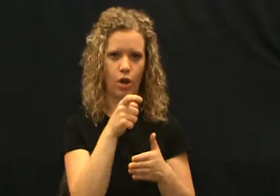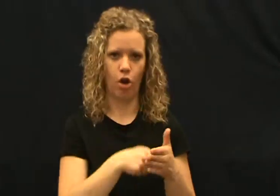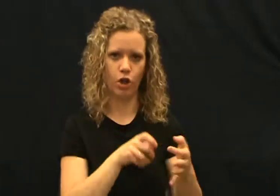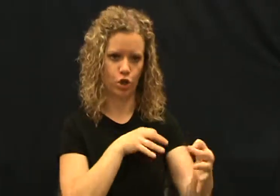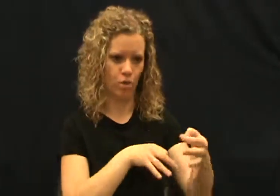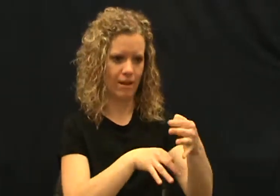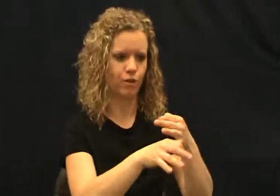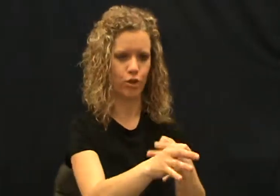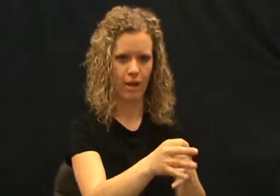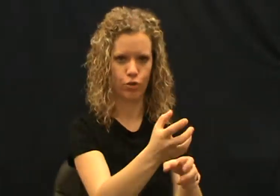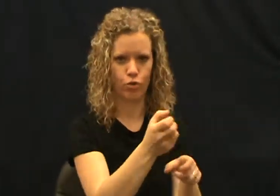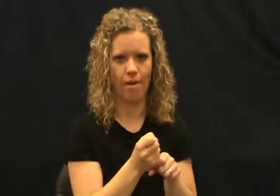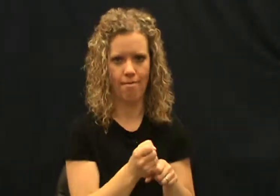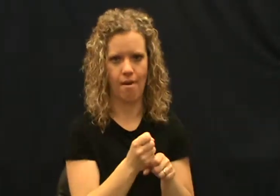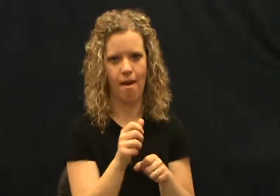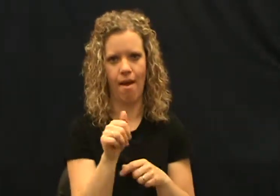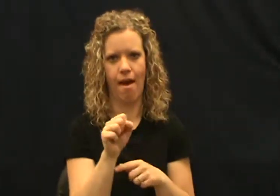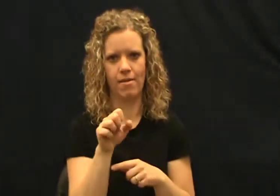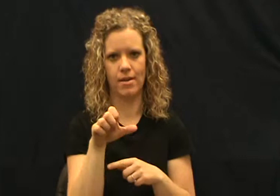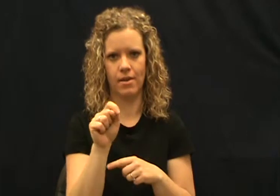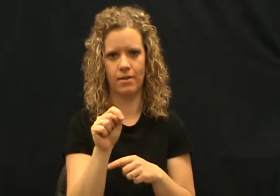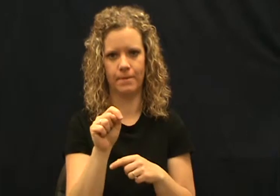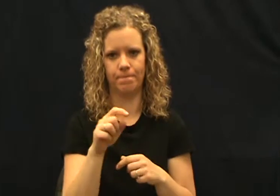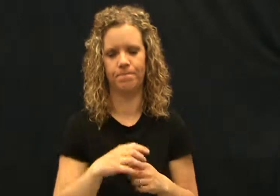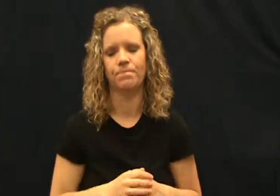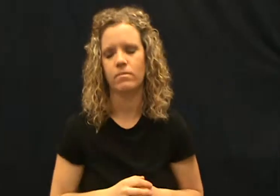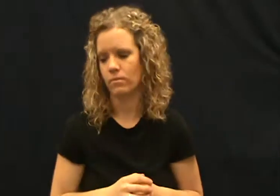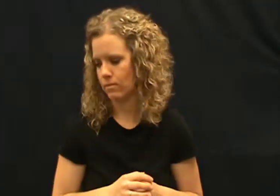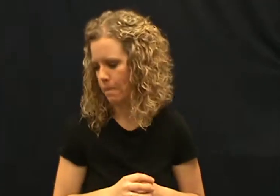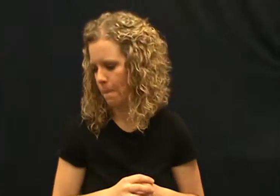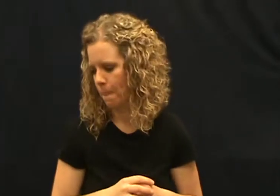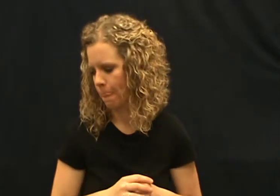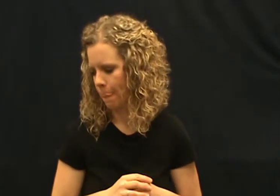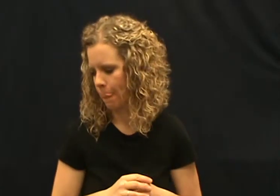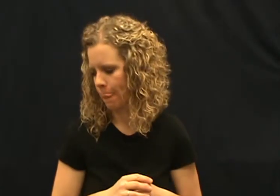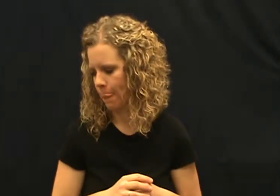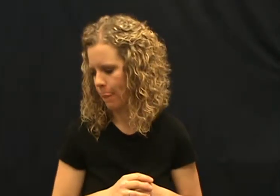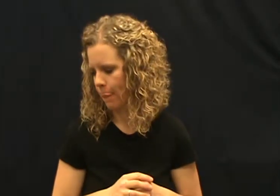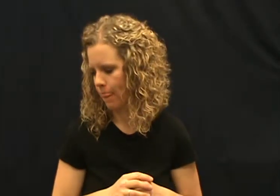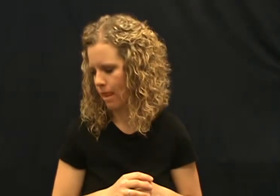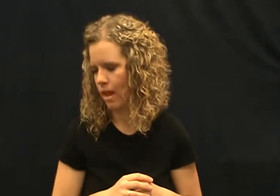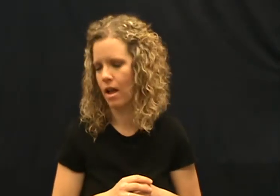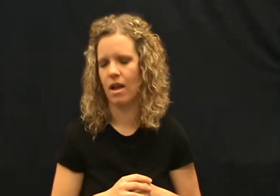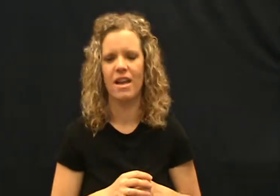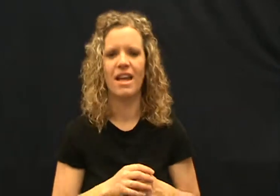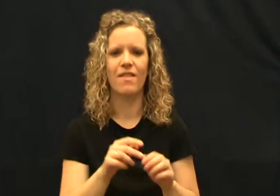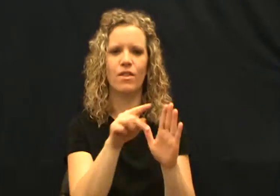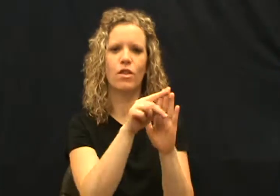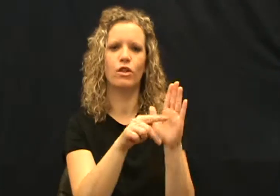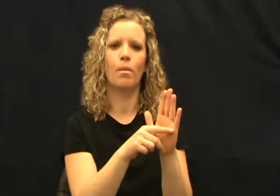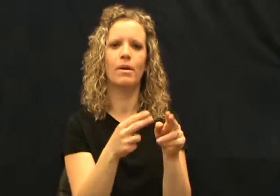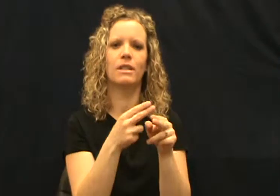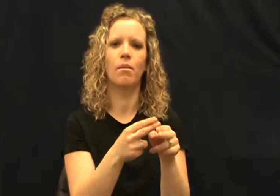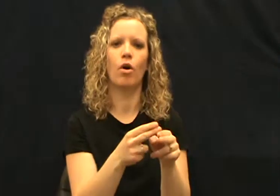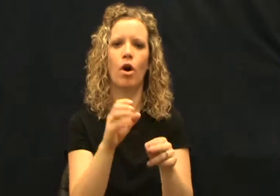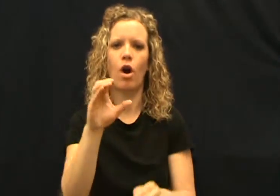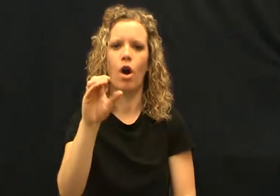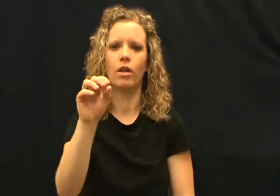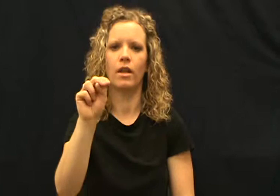that particular asset. Okay, so, and we have this principle we call conservatism in